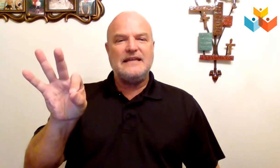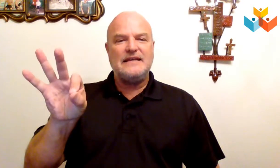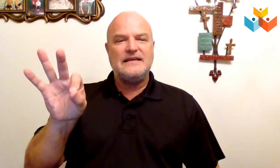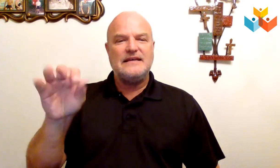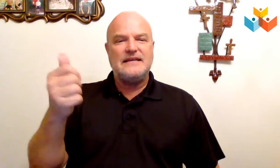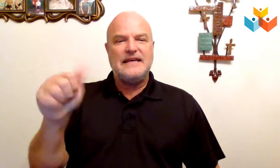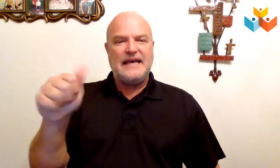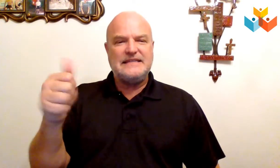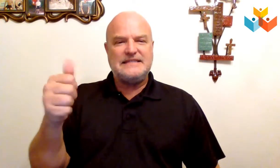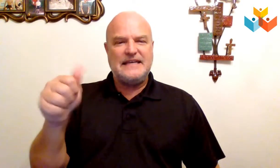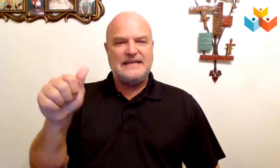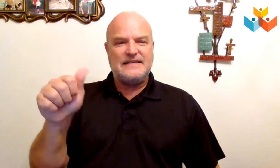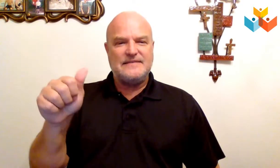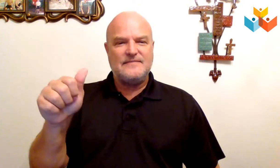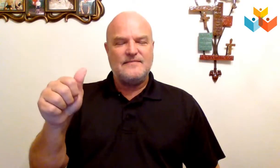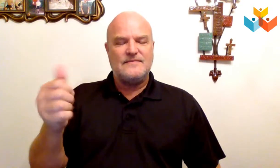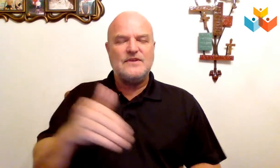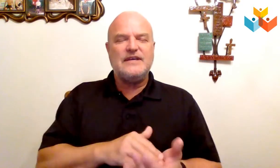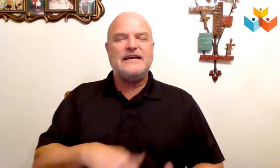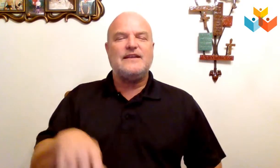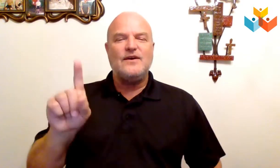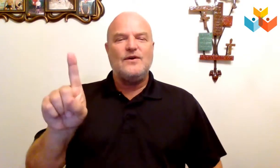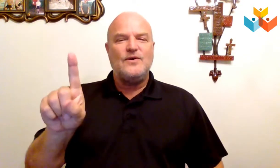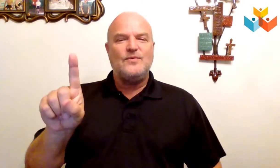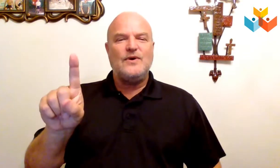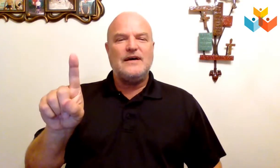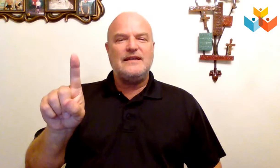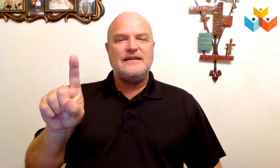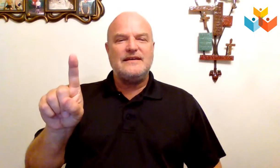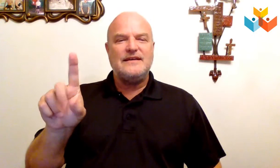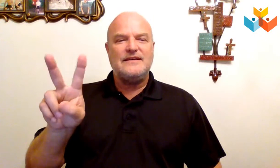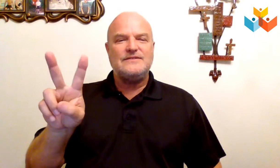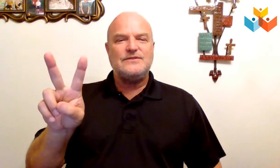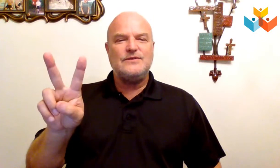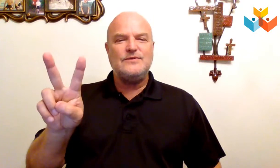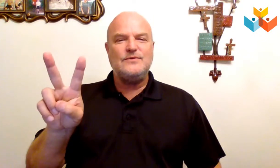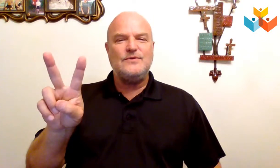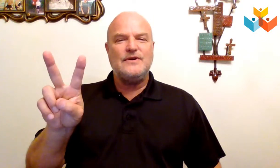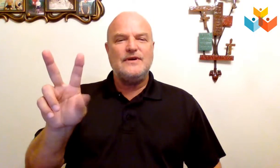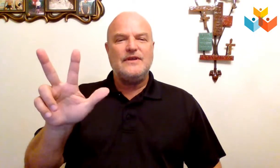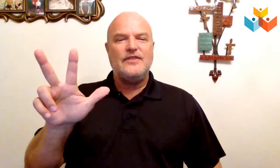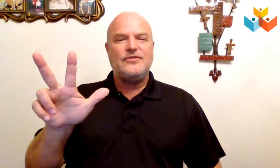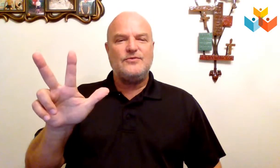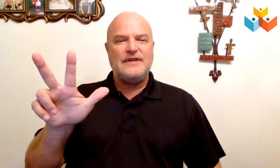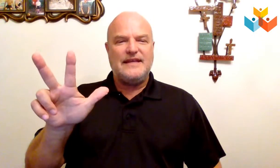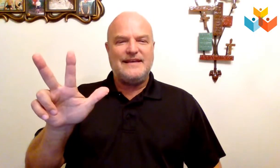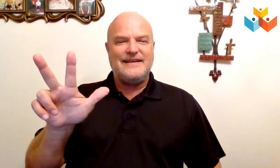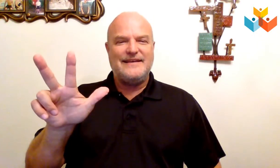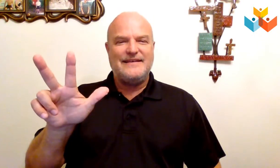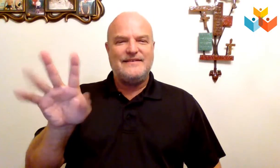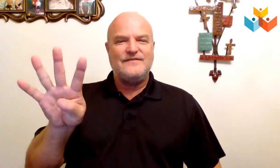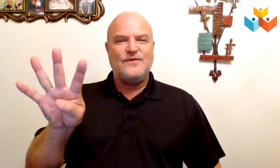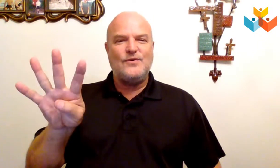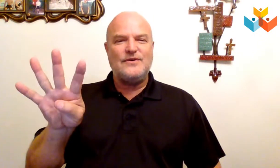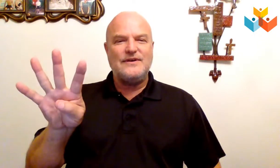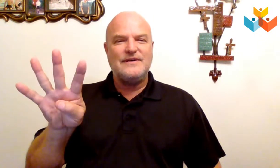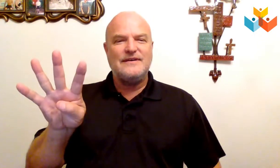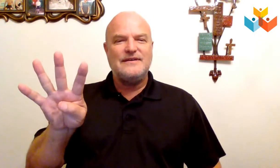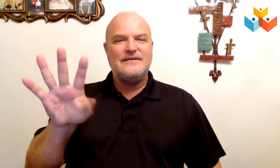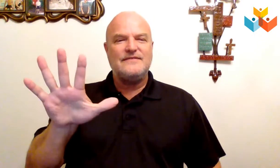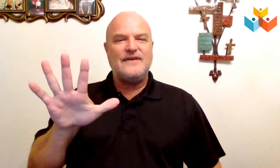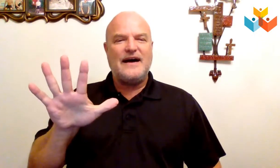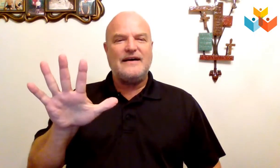8, 9, and 10. Again, 1, 2,